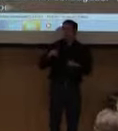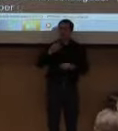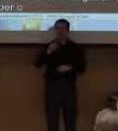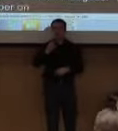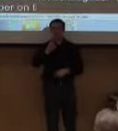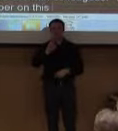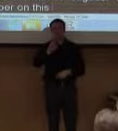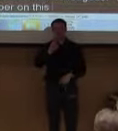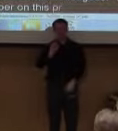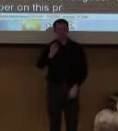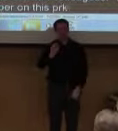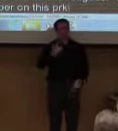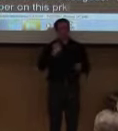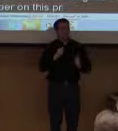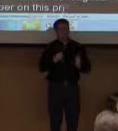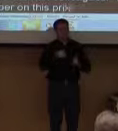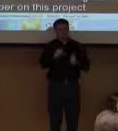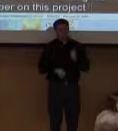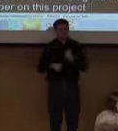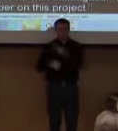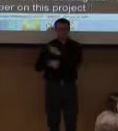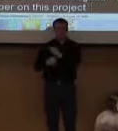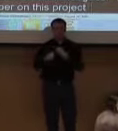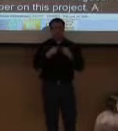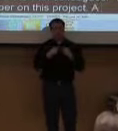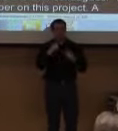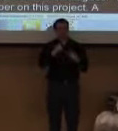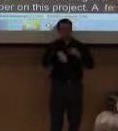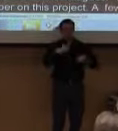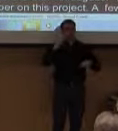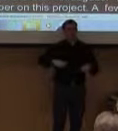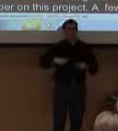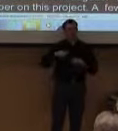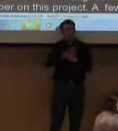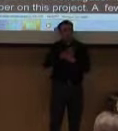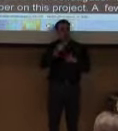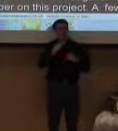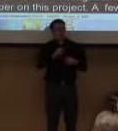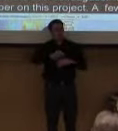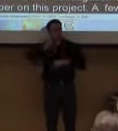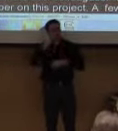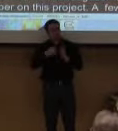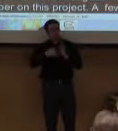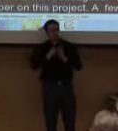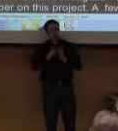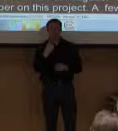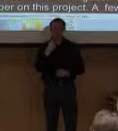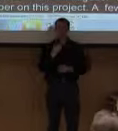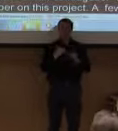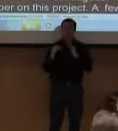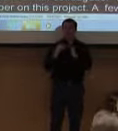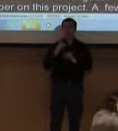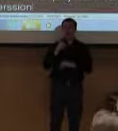intersession, I was trying to finalize getting this wrapped up so we could submit for review. One of our colleagues,